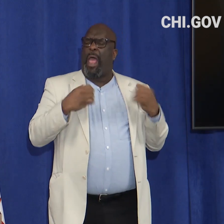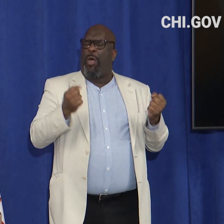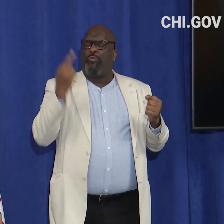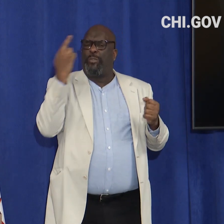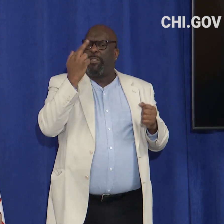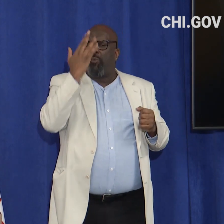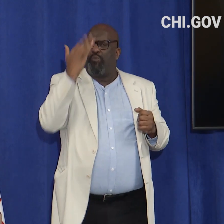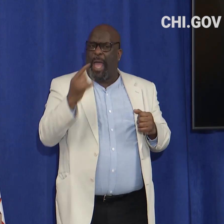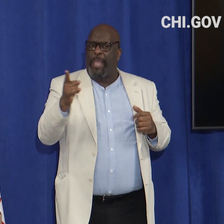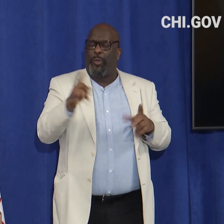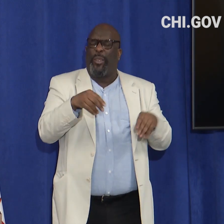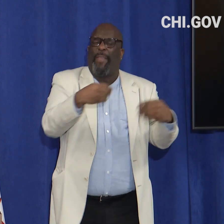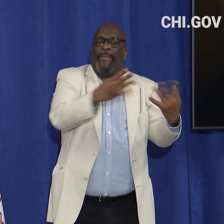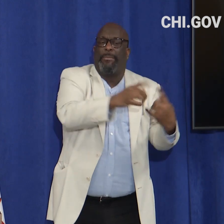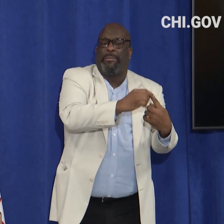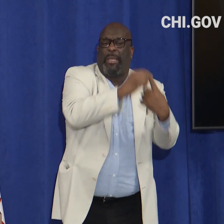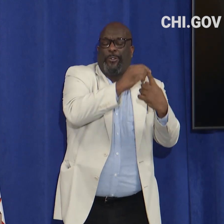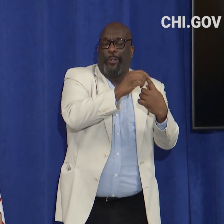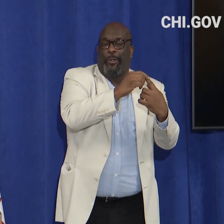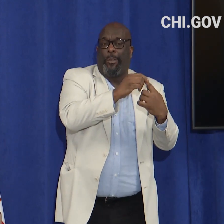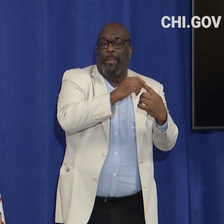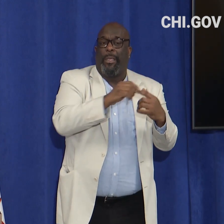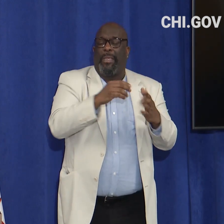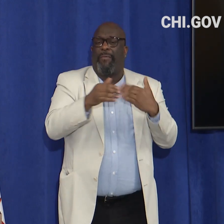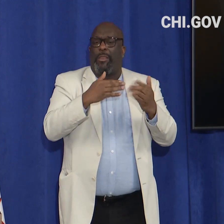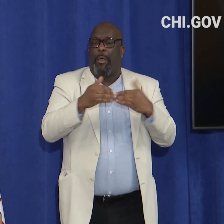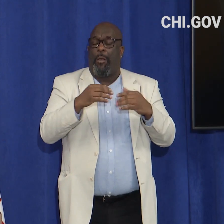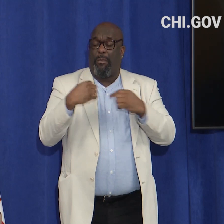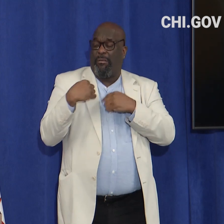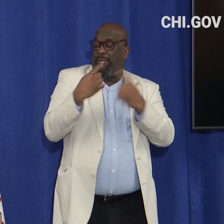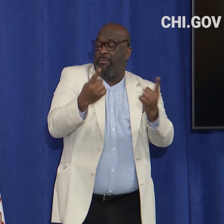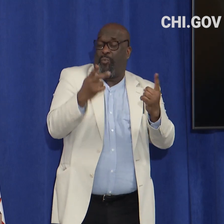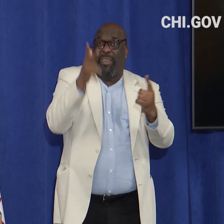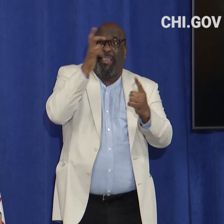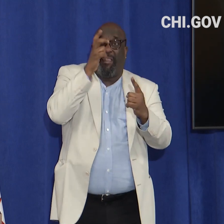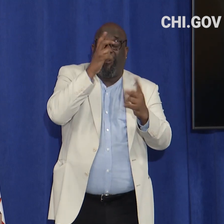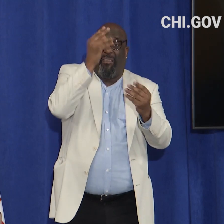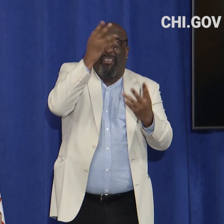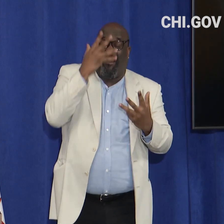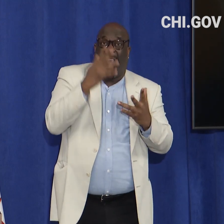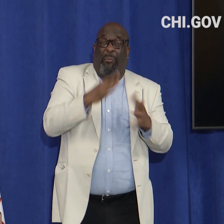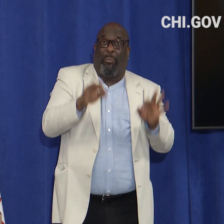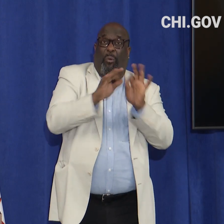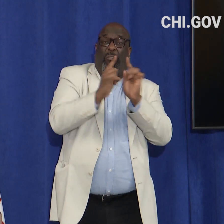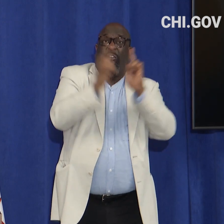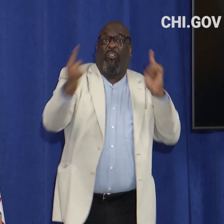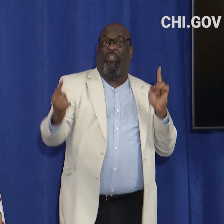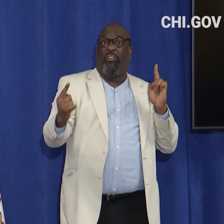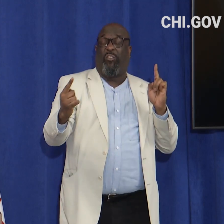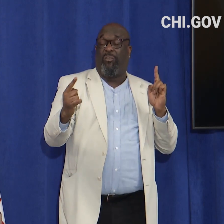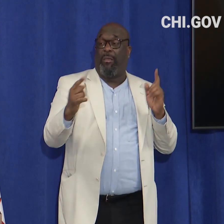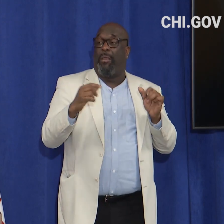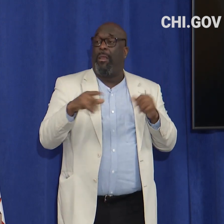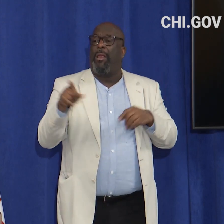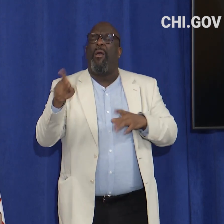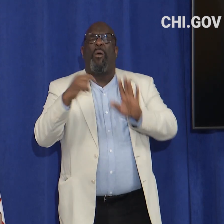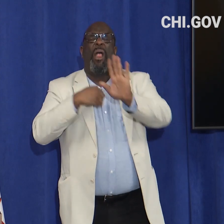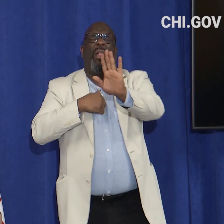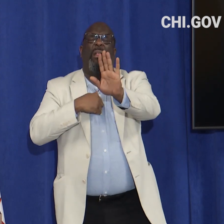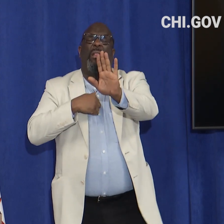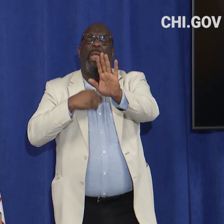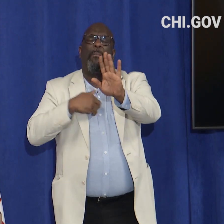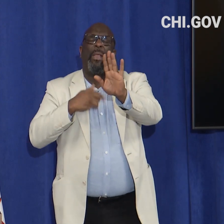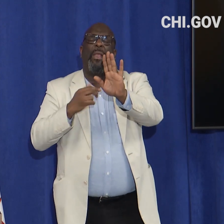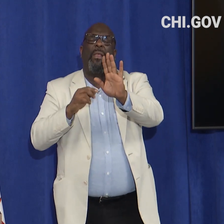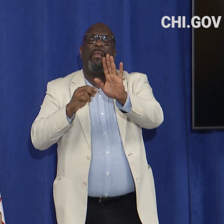for making these exceptions after Illinoisans have heard for months about how important social distancing is? Well, let me push back a little bit on the premise